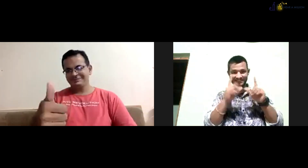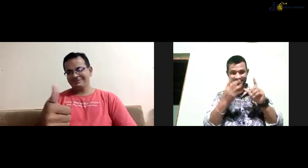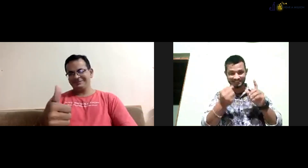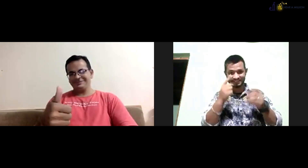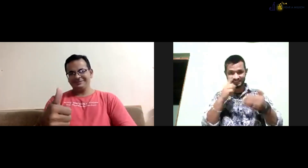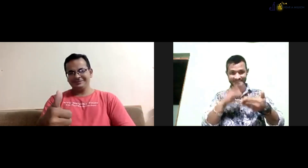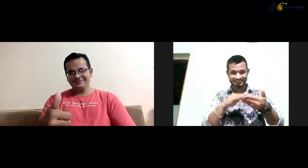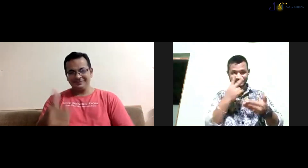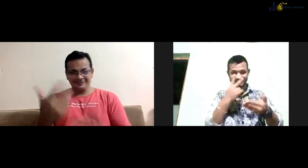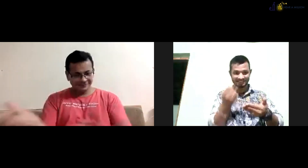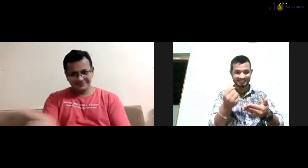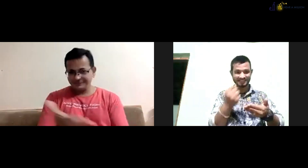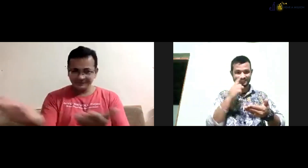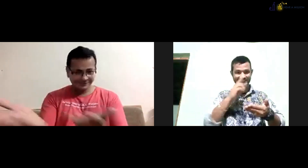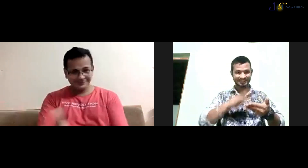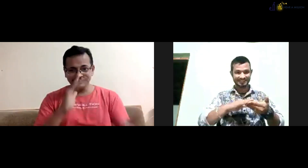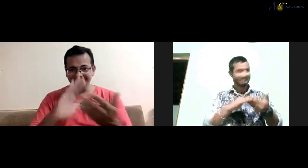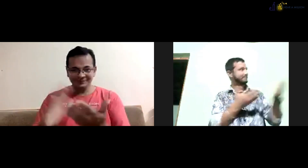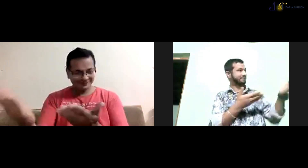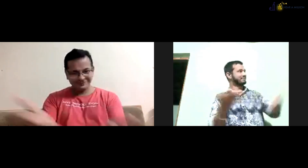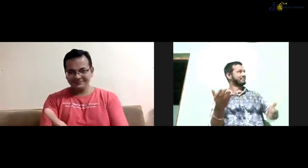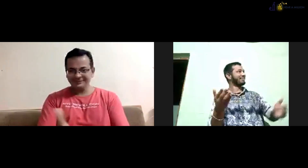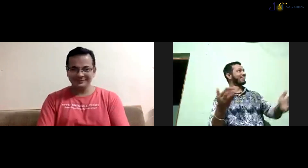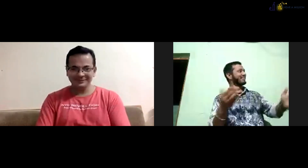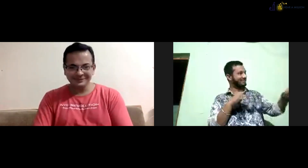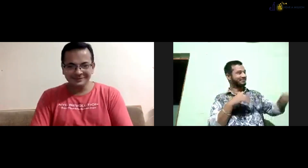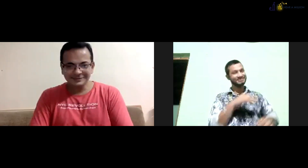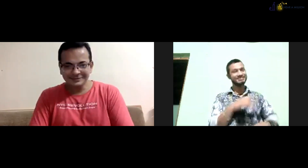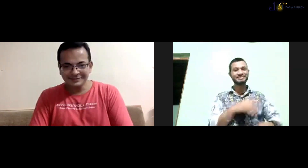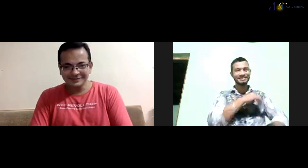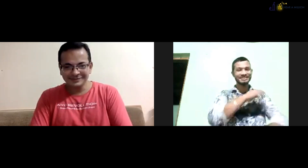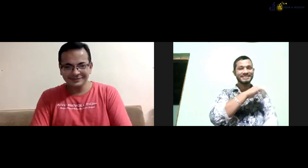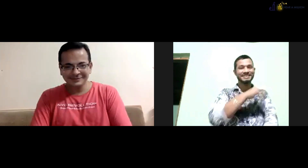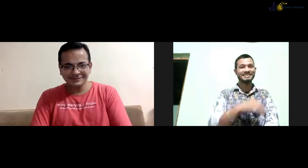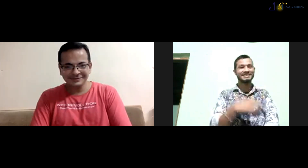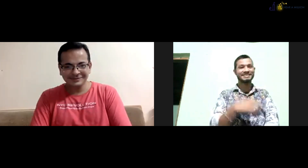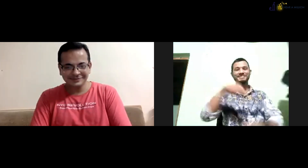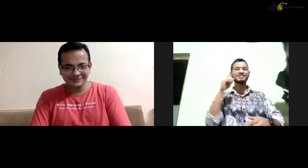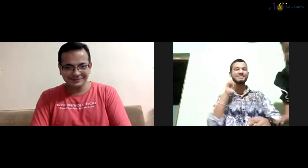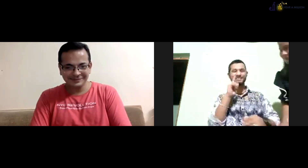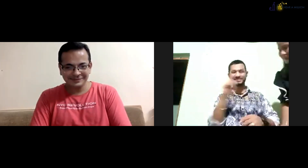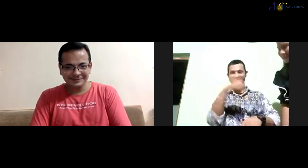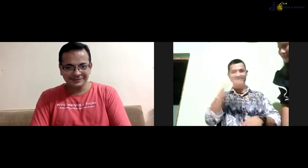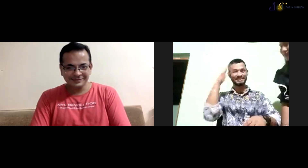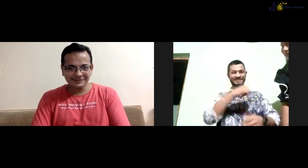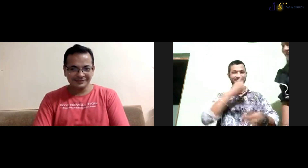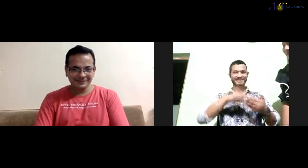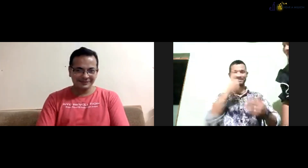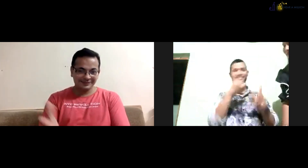for supporting you. Thank you. You wanna see my wife? Okay, please come.